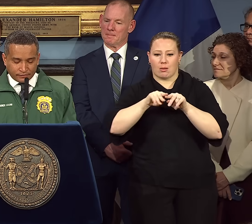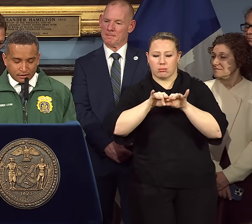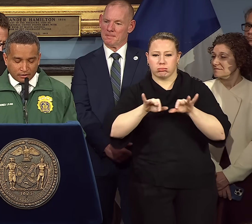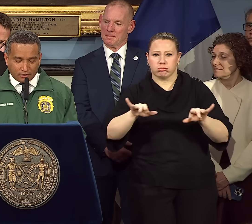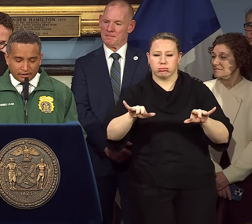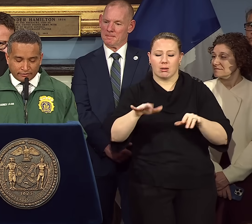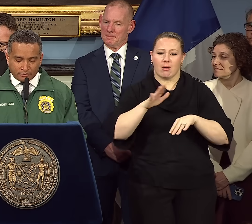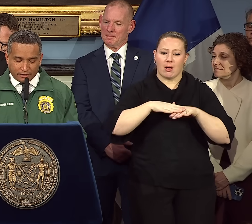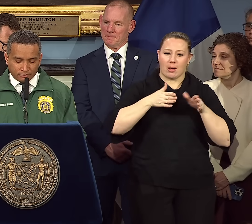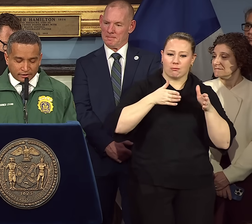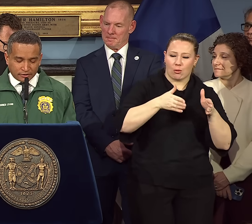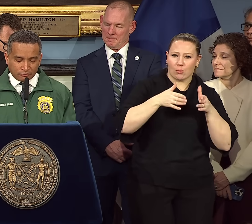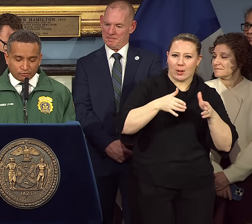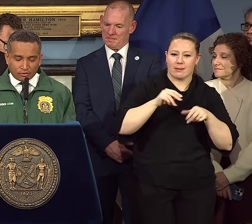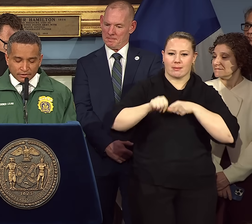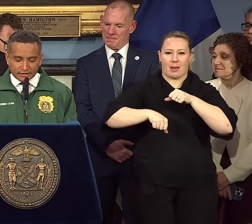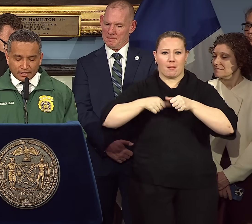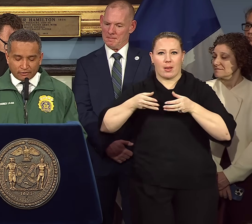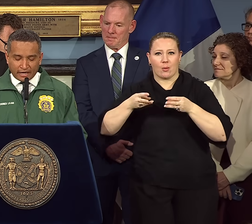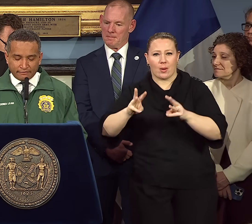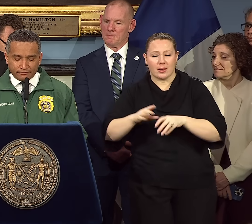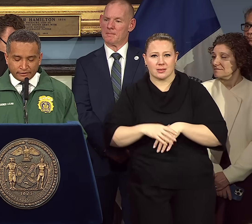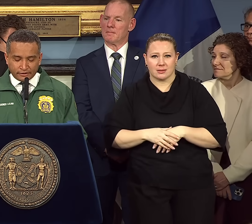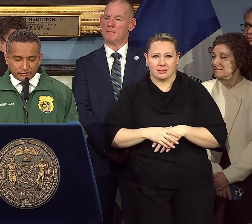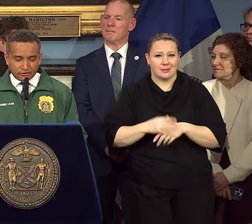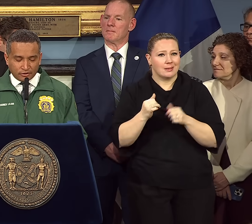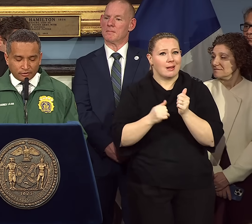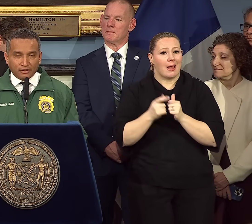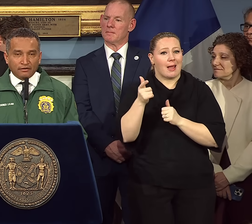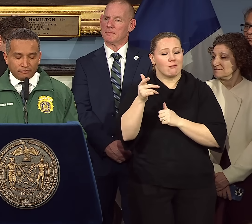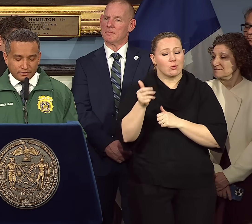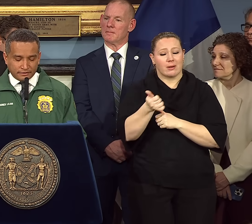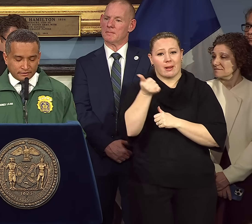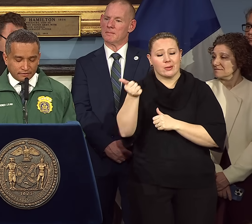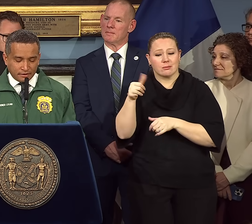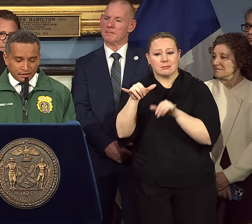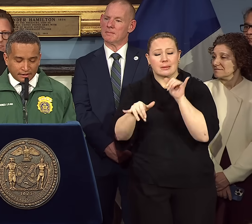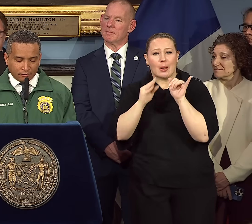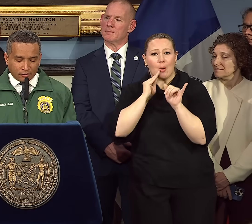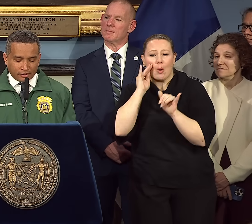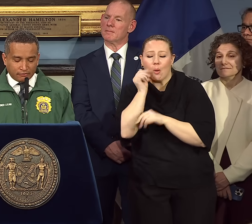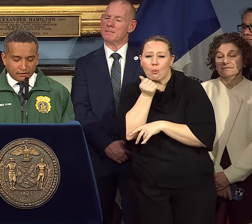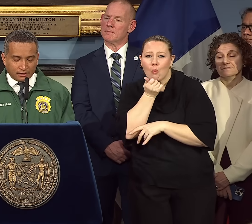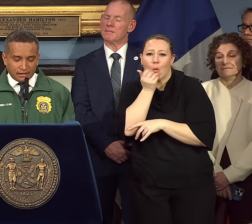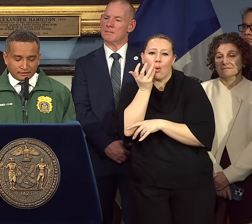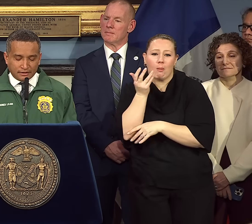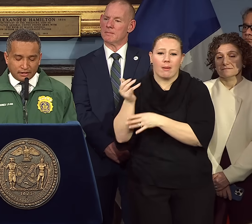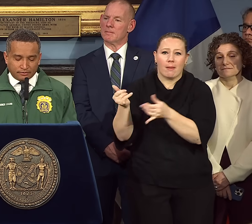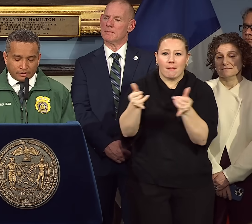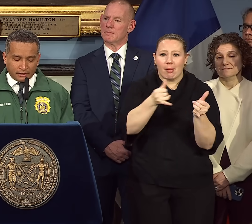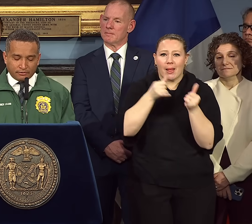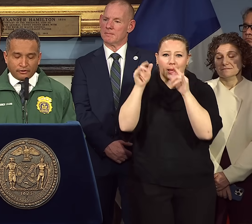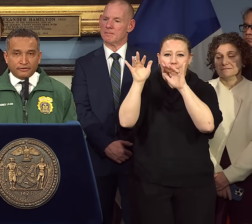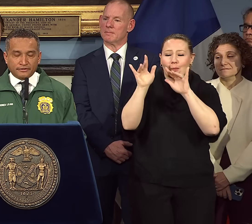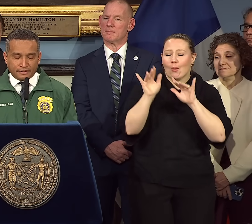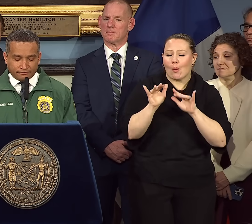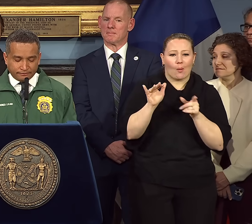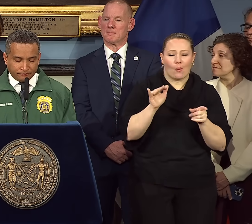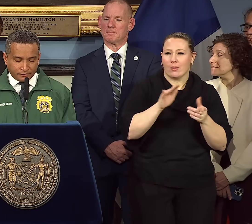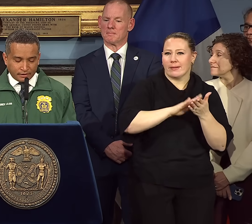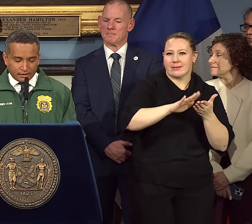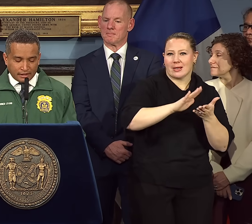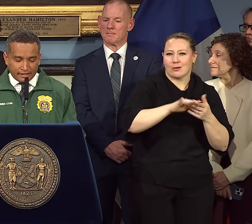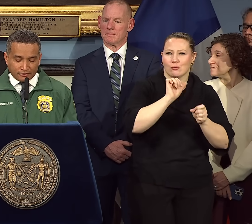lanes. While everyone else was warm inside or having fun in the snow with loved ones, they were working around the clock to help keep New Yorkers